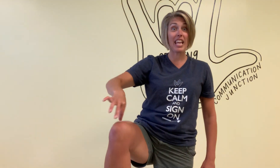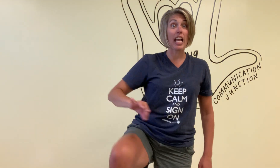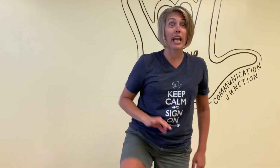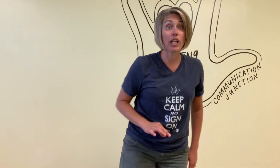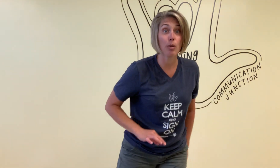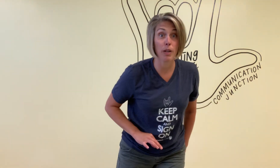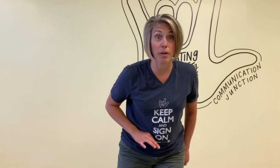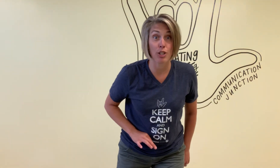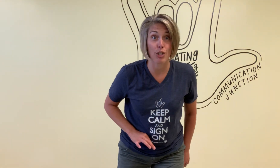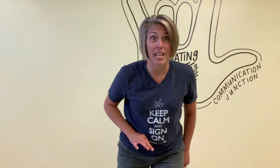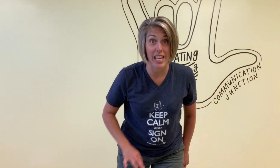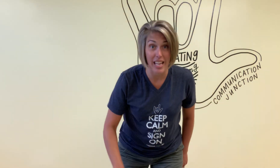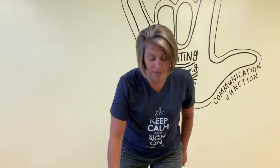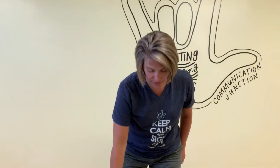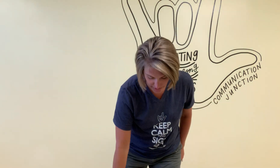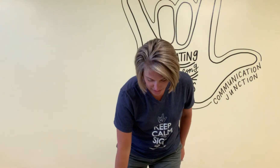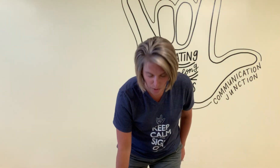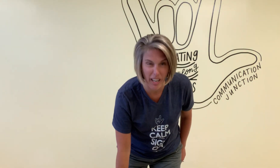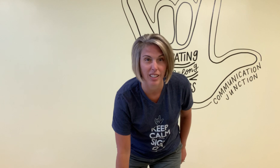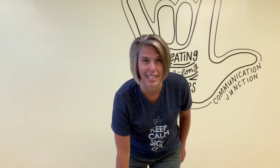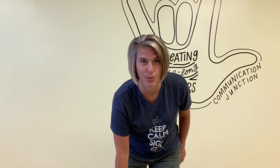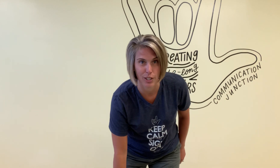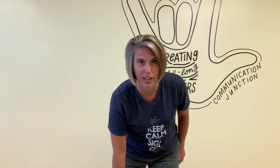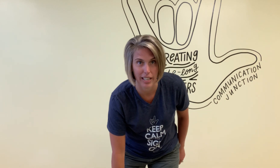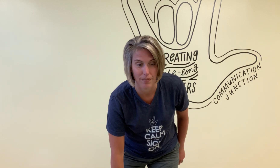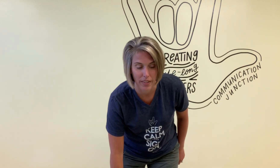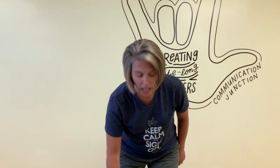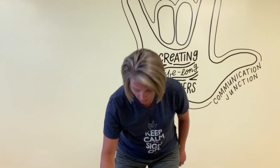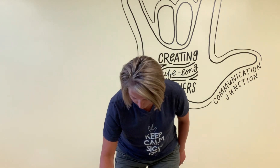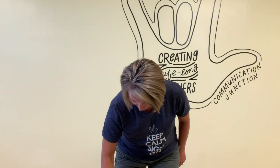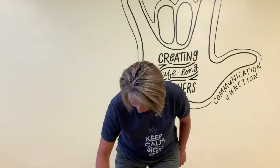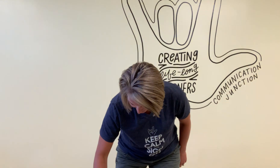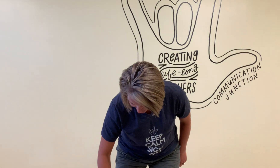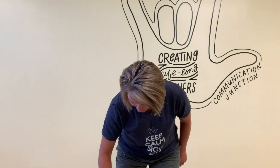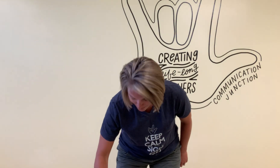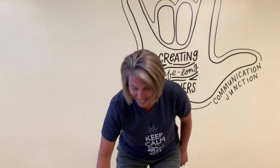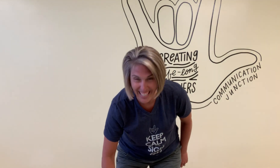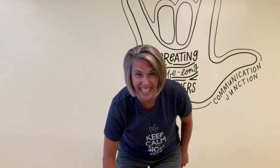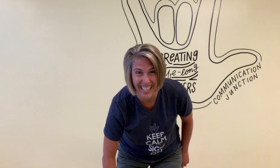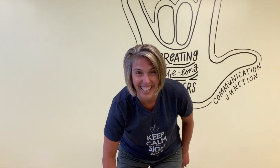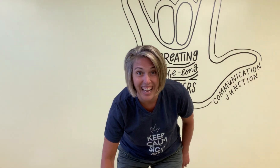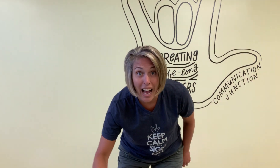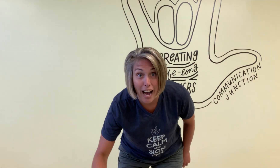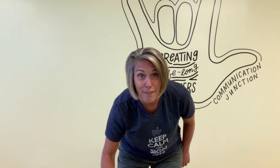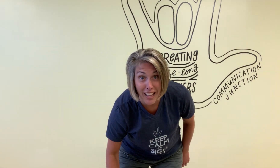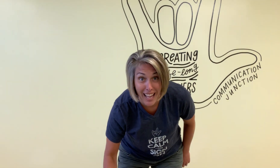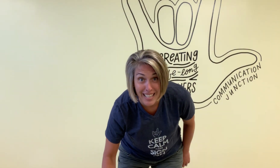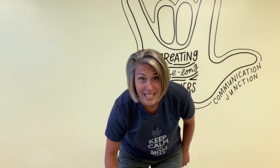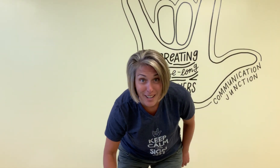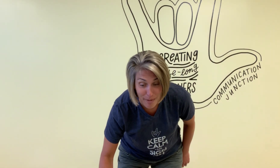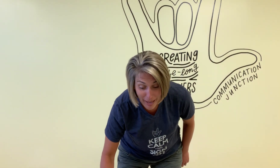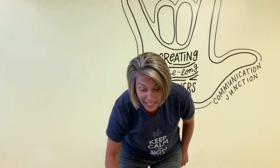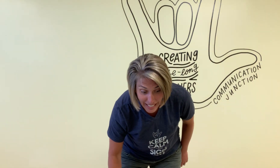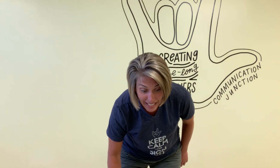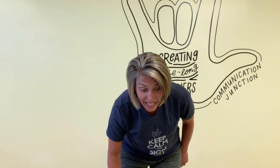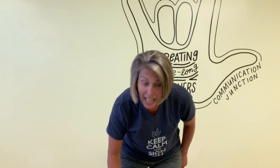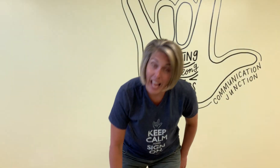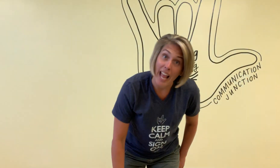knee. Can you put him on your knee? This will be our last one. You ready? A fly is on my knee. A fly is on my knee.